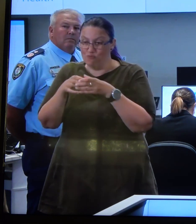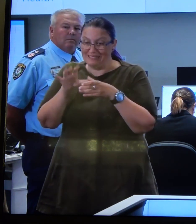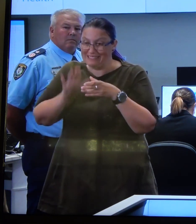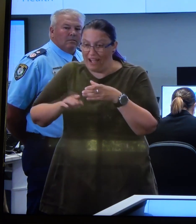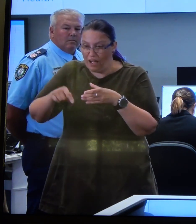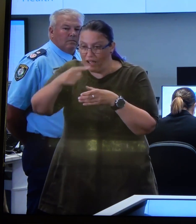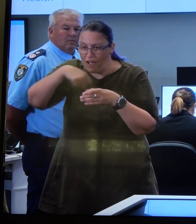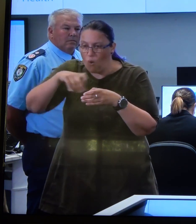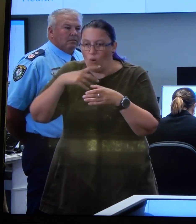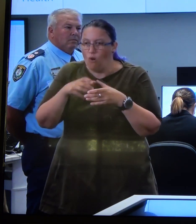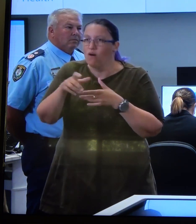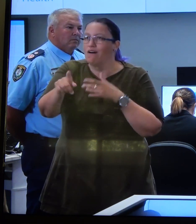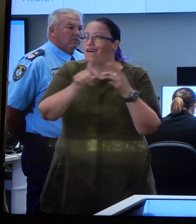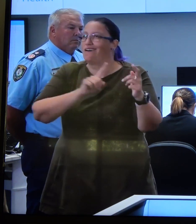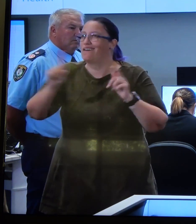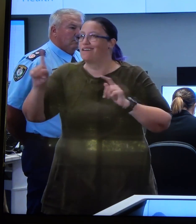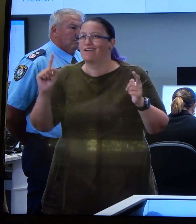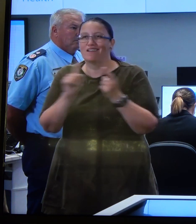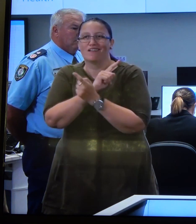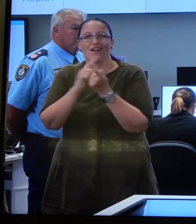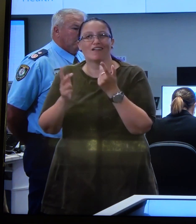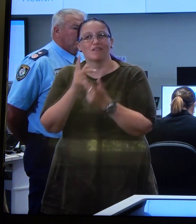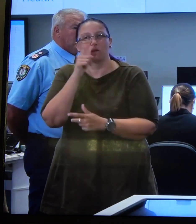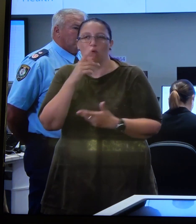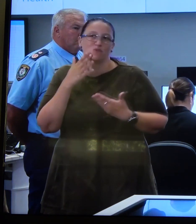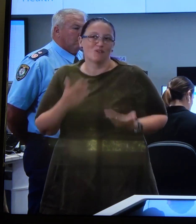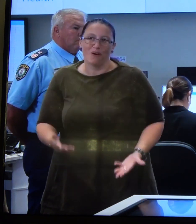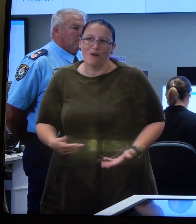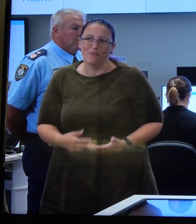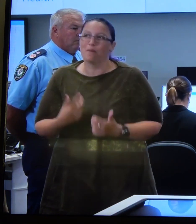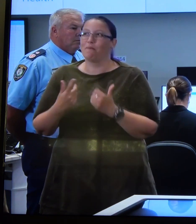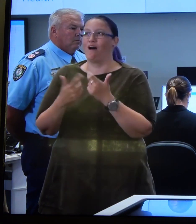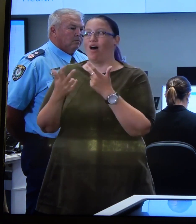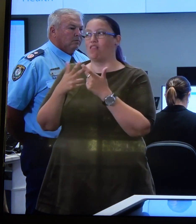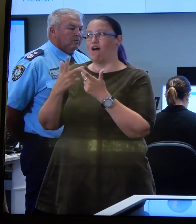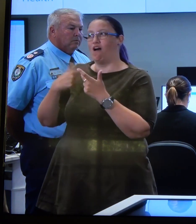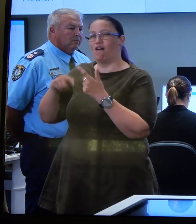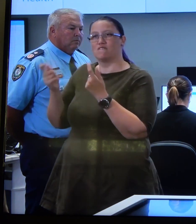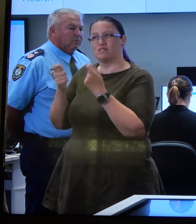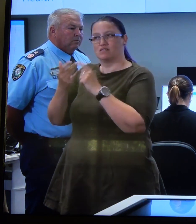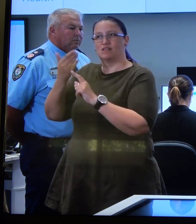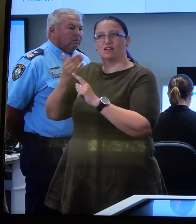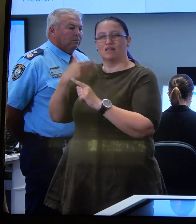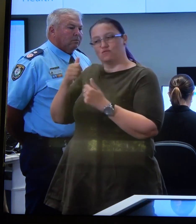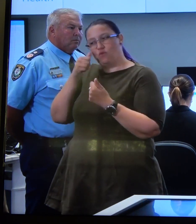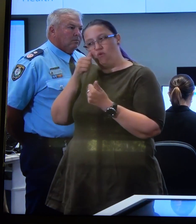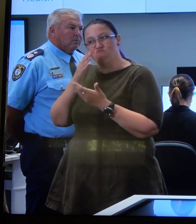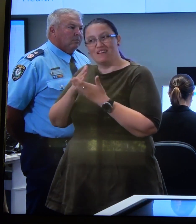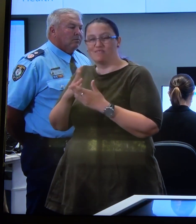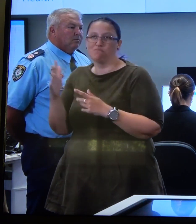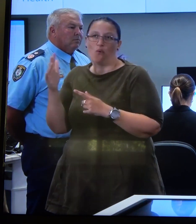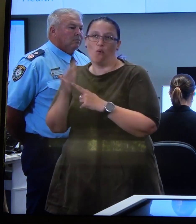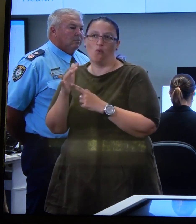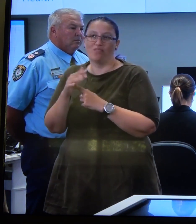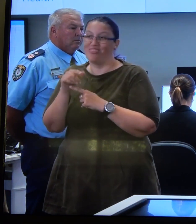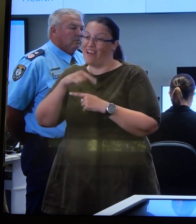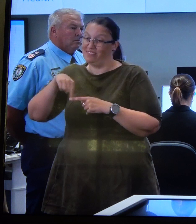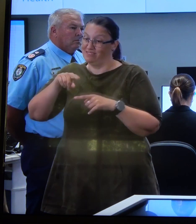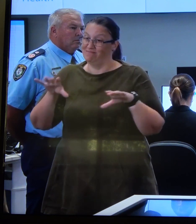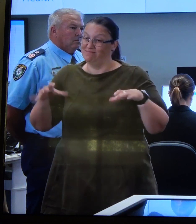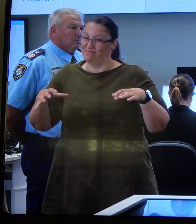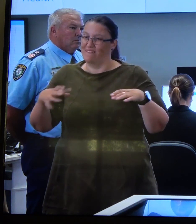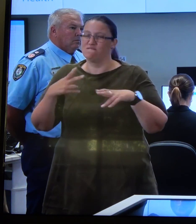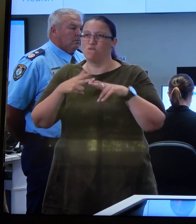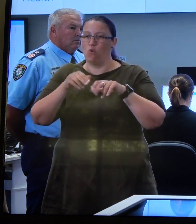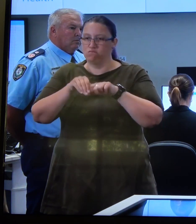in a space. But we have got evidence from some other gatherings about the importance of really these gatherings for